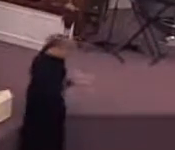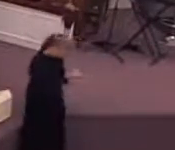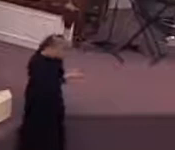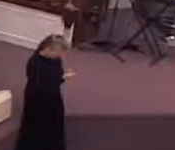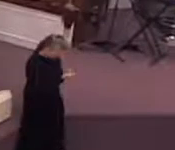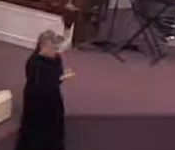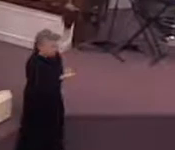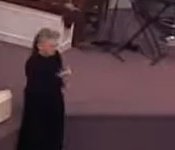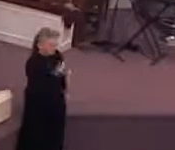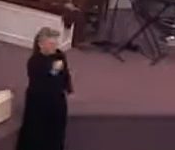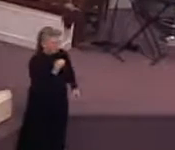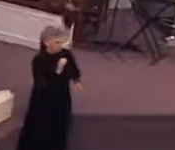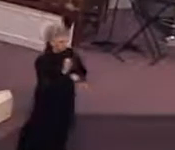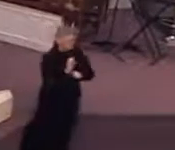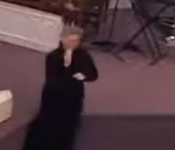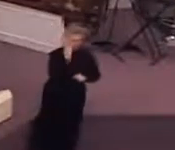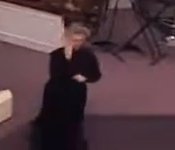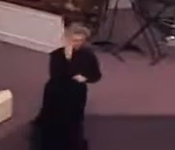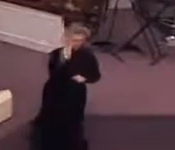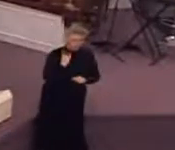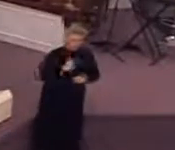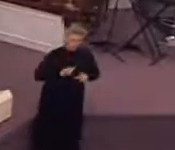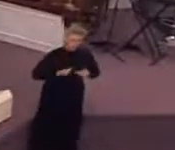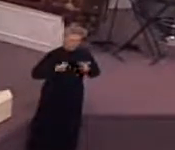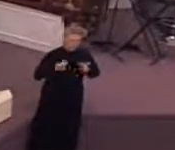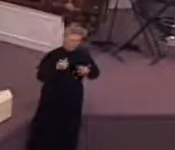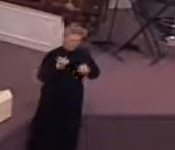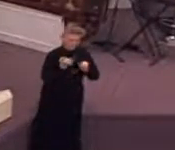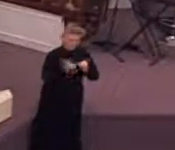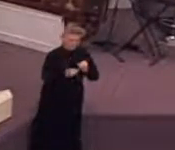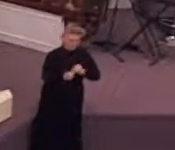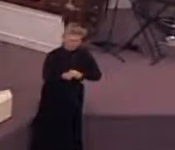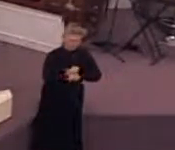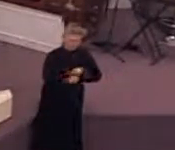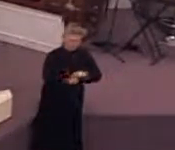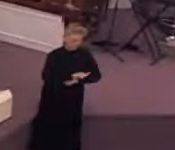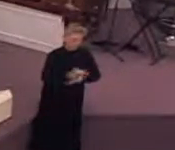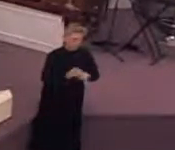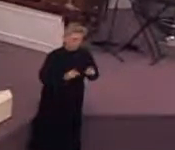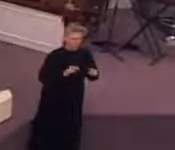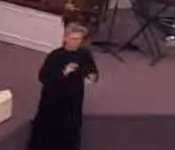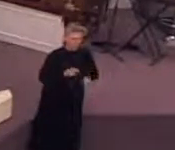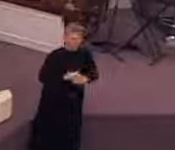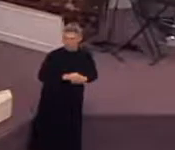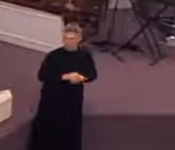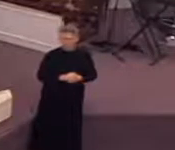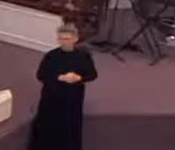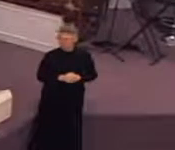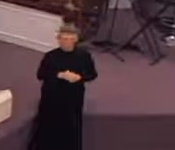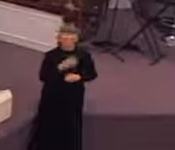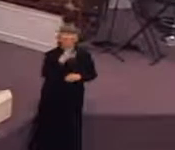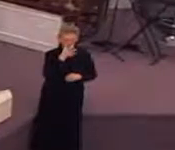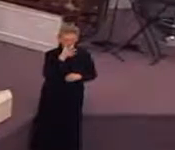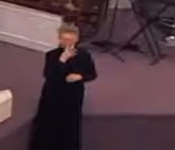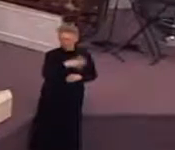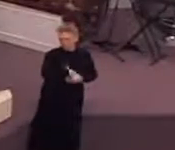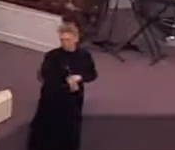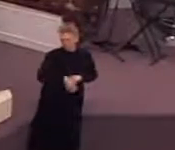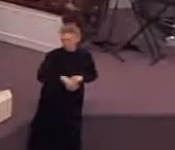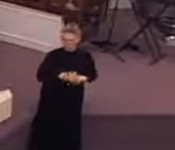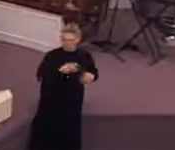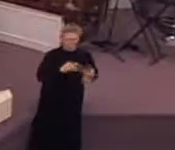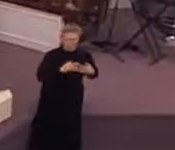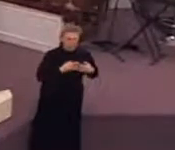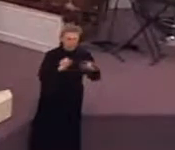Church, I know that we live in the last days. People seem to reach a place of indifference and unconcern.